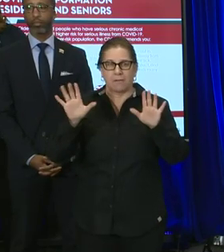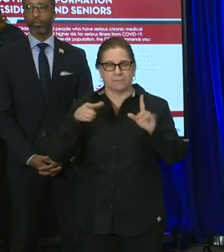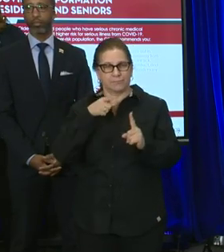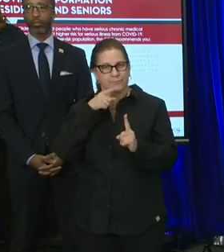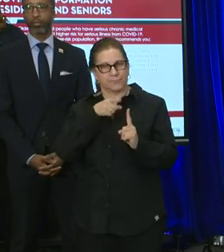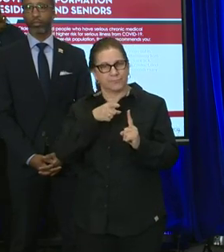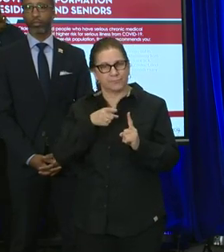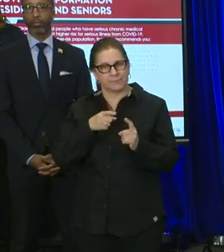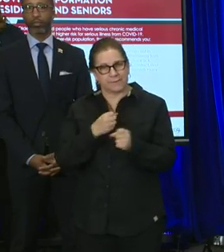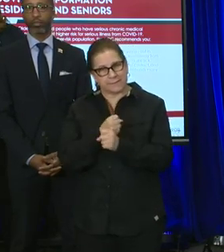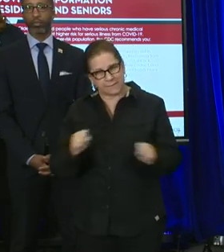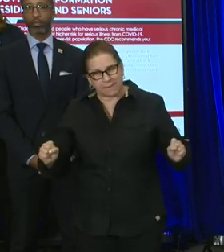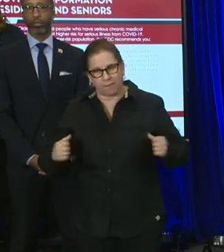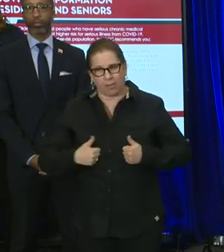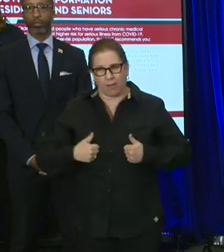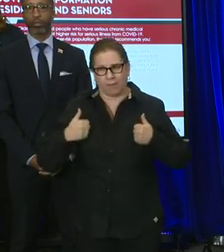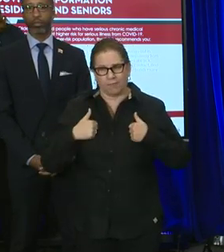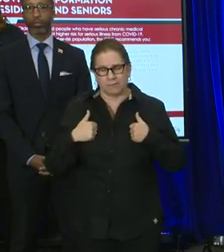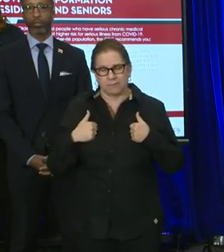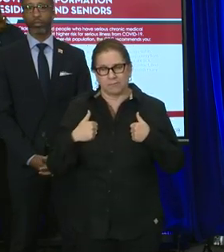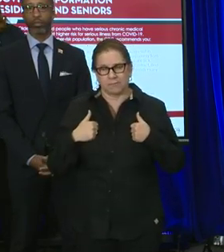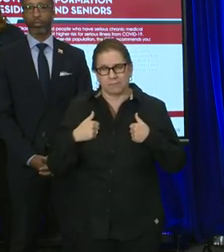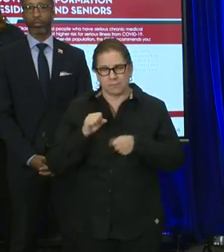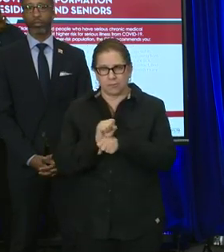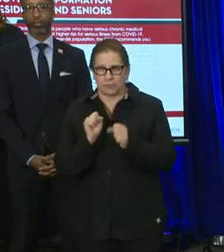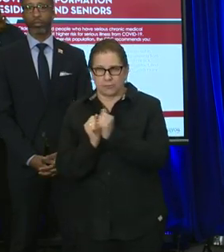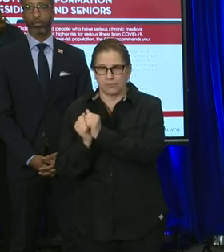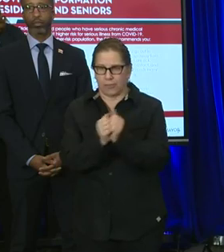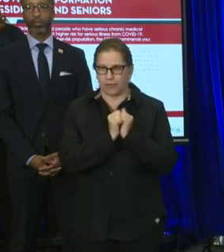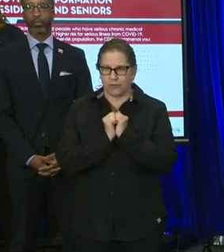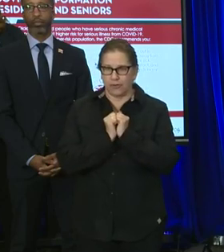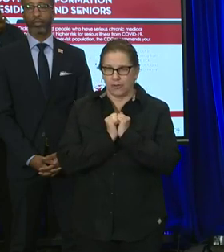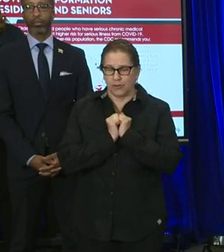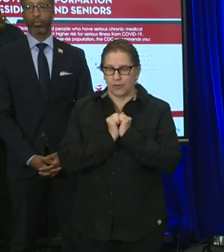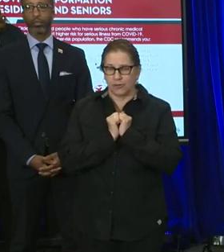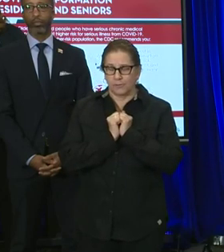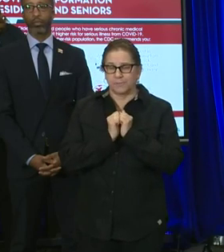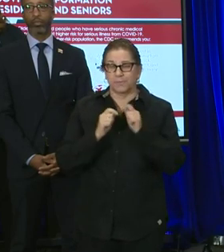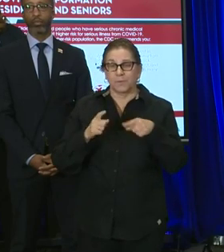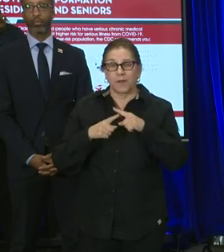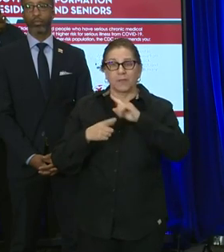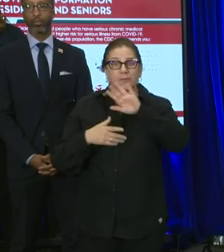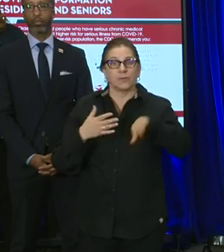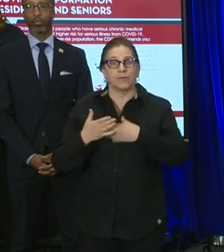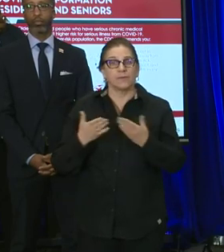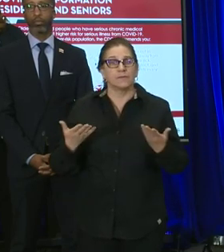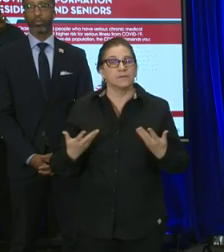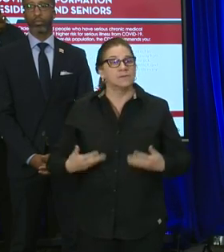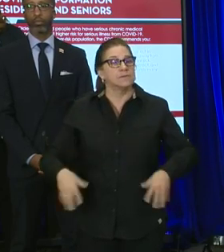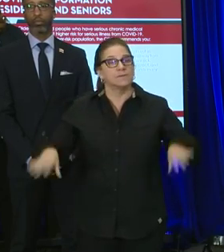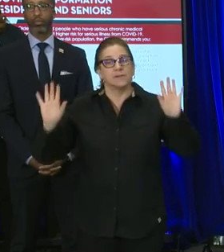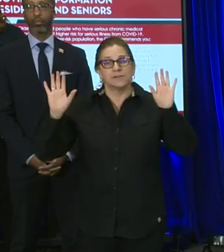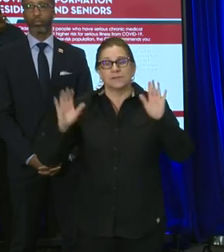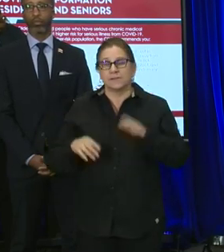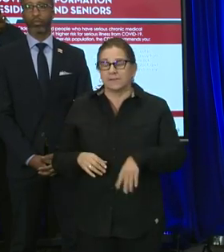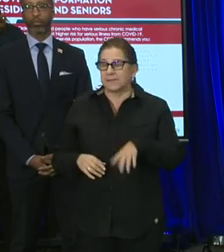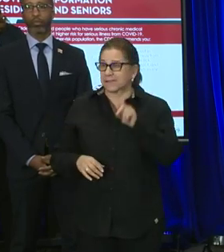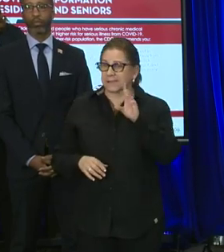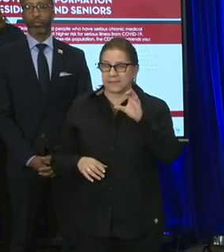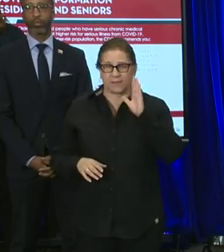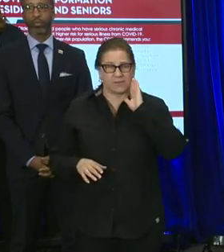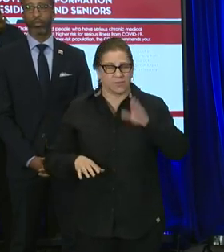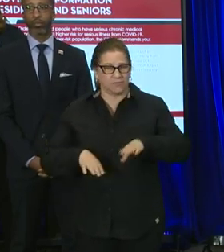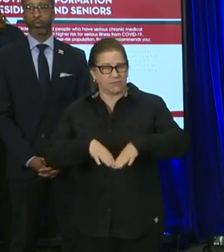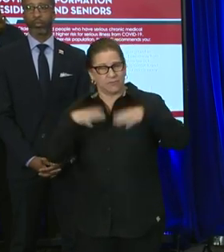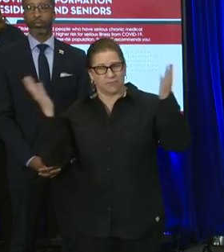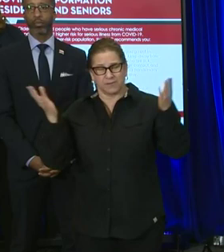to the other side of this, our city will recover together. So I am asking you to continue to check